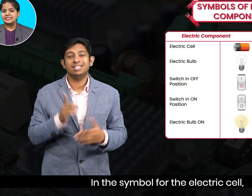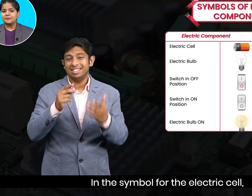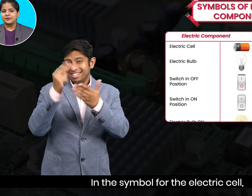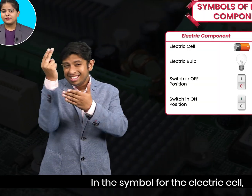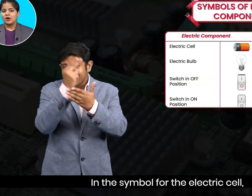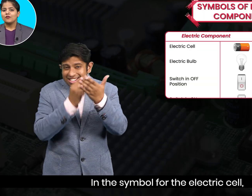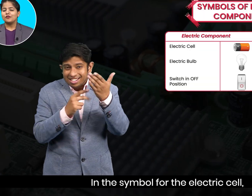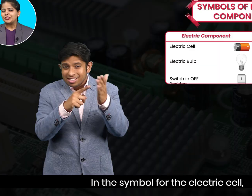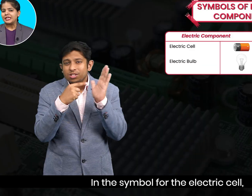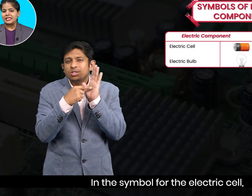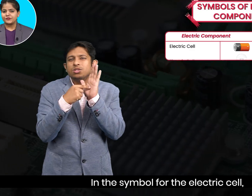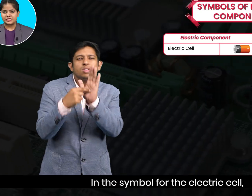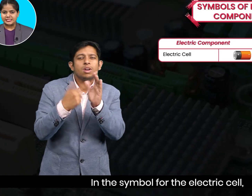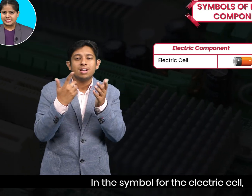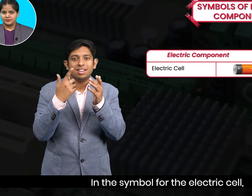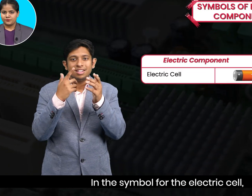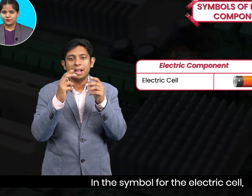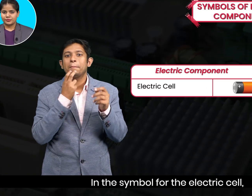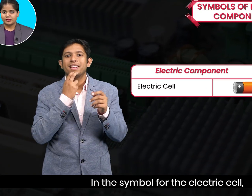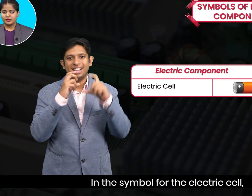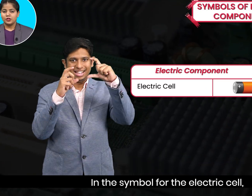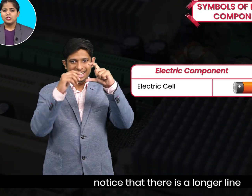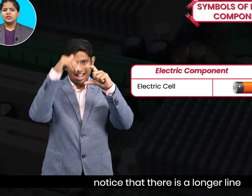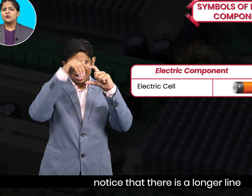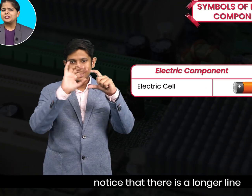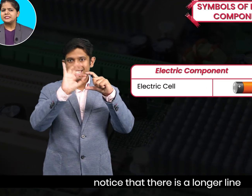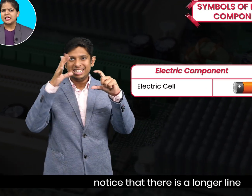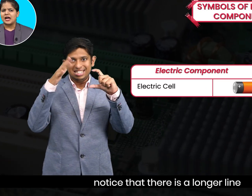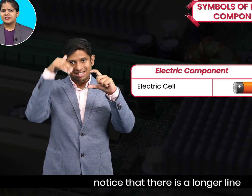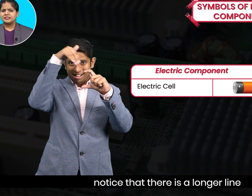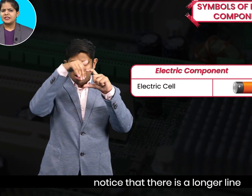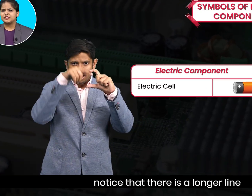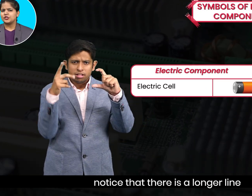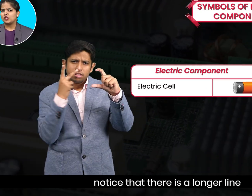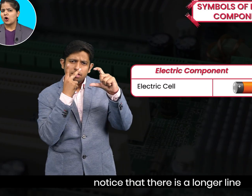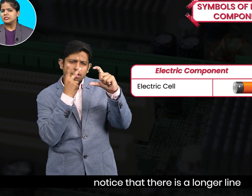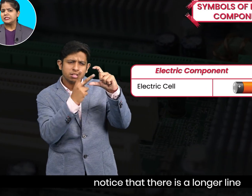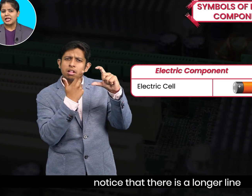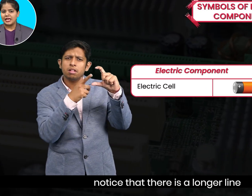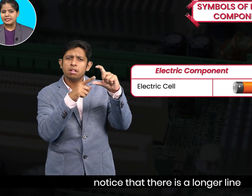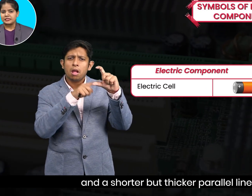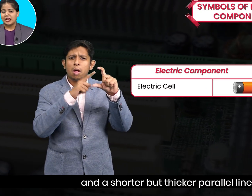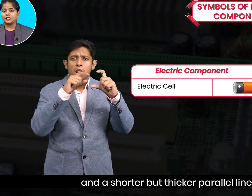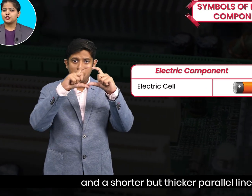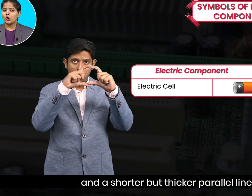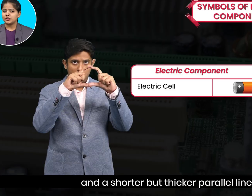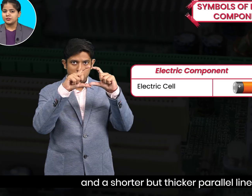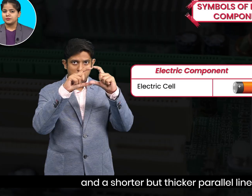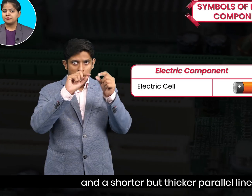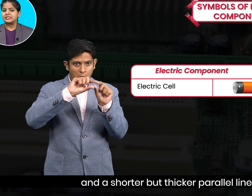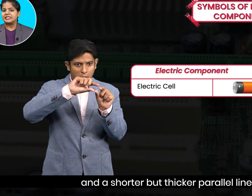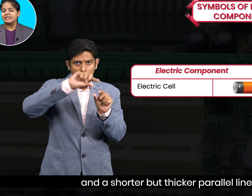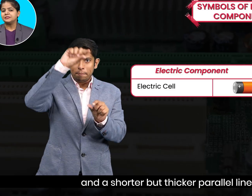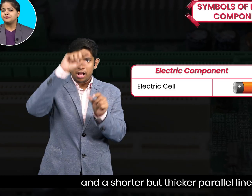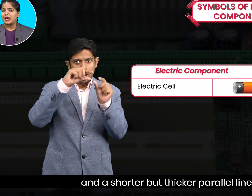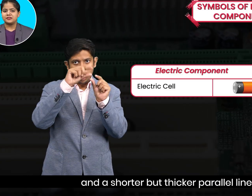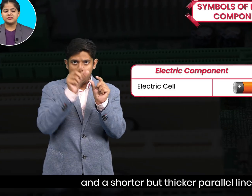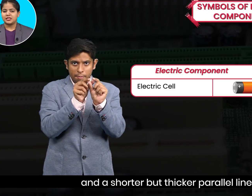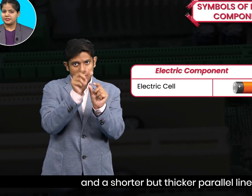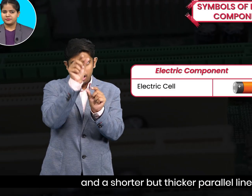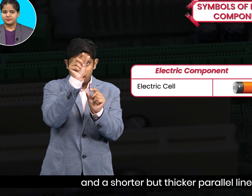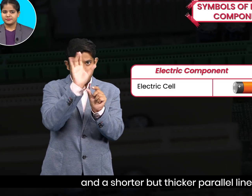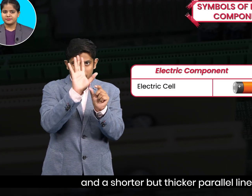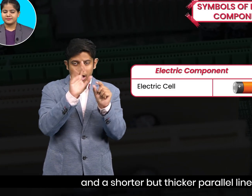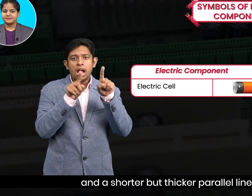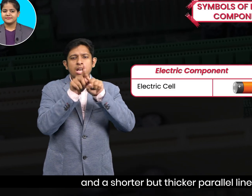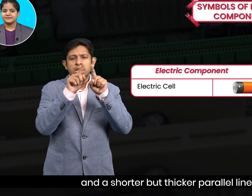In the symbol for the electric cell, notice that there is a longer line and a shorter but thicker parallel